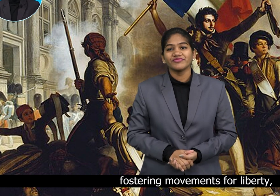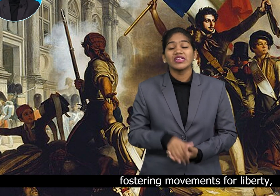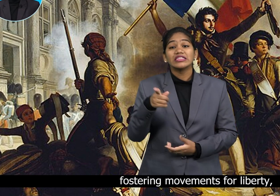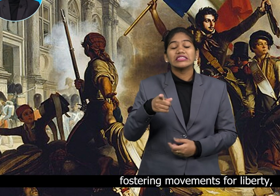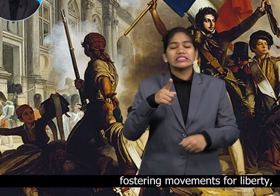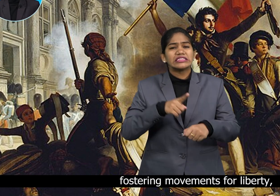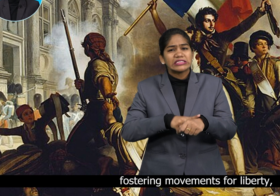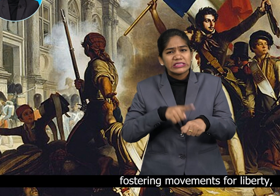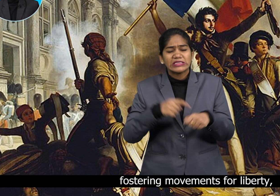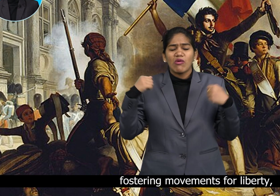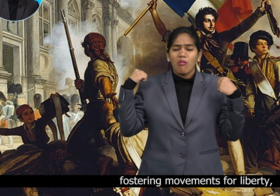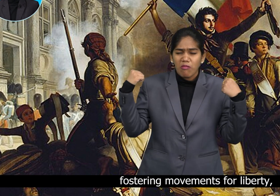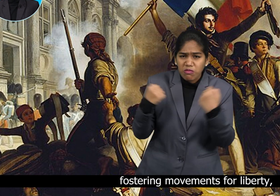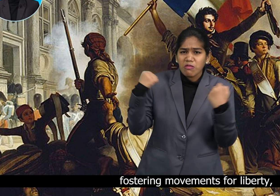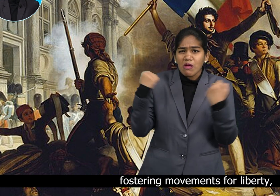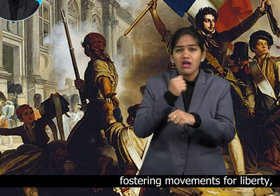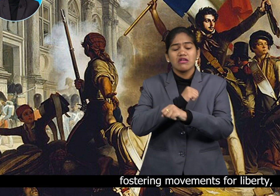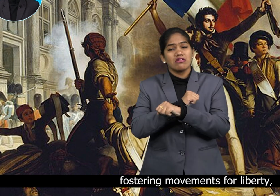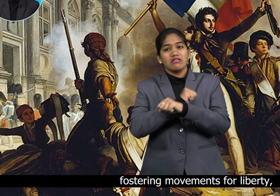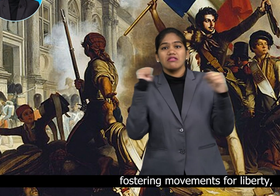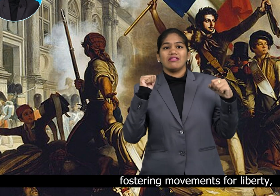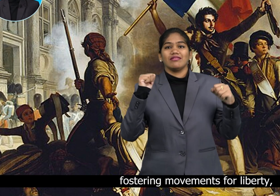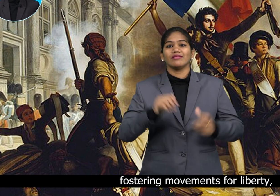fostering movements for liberty,